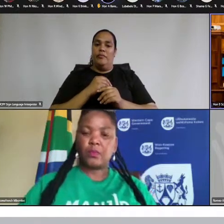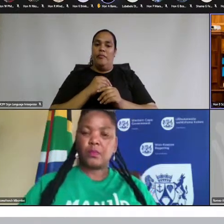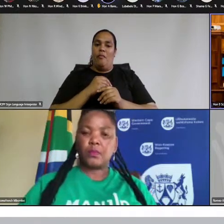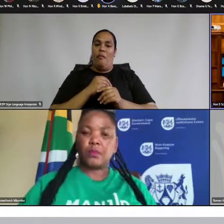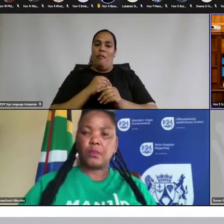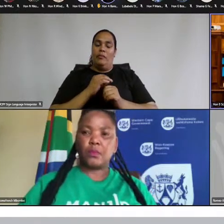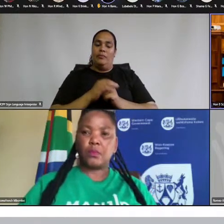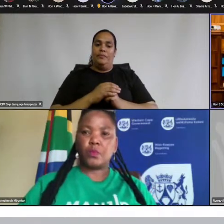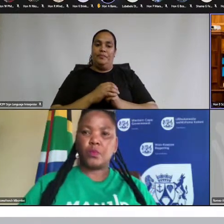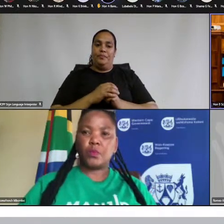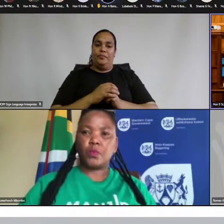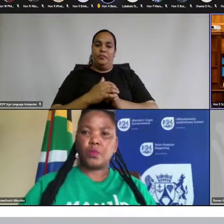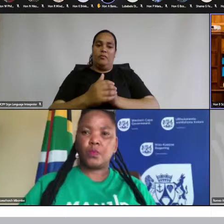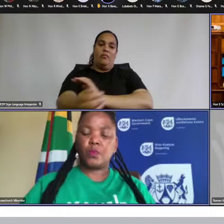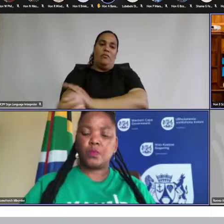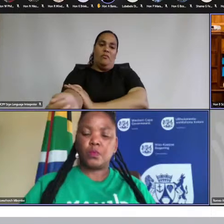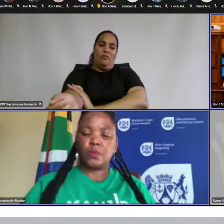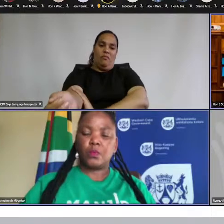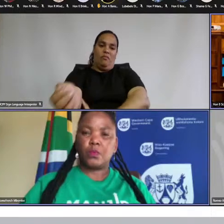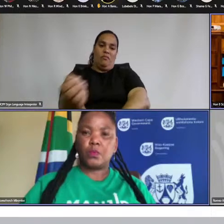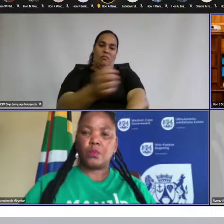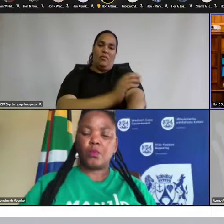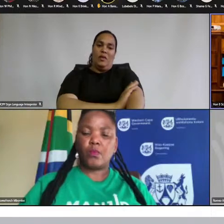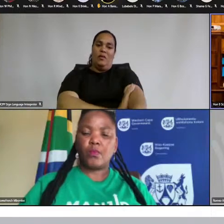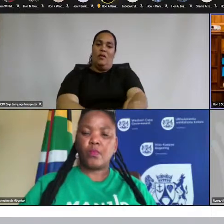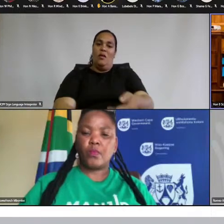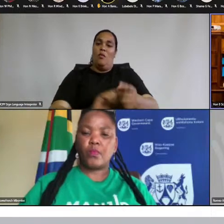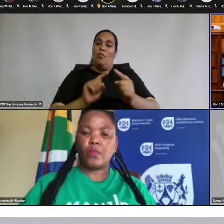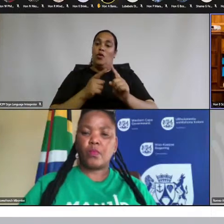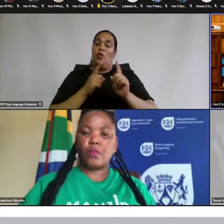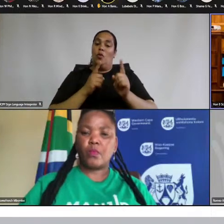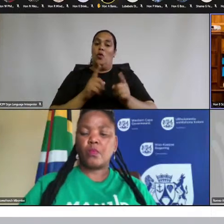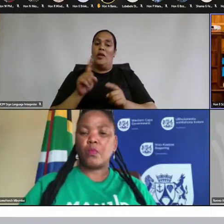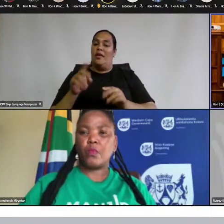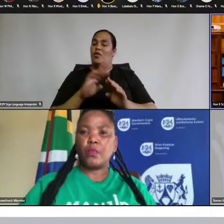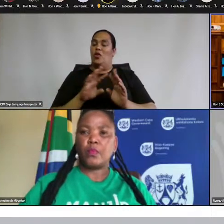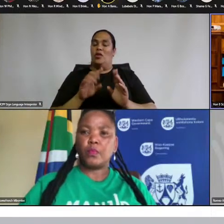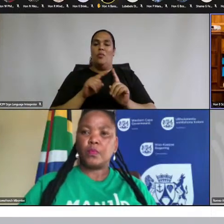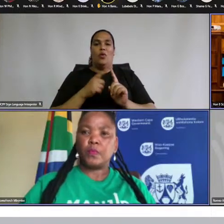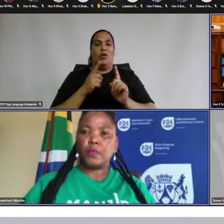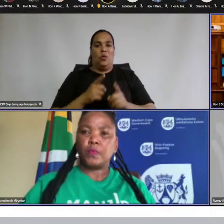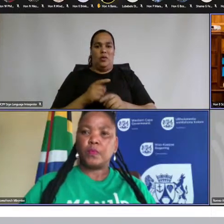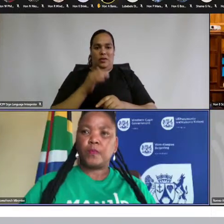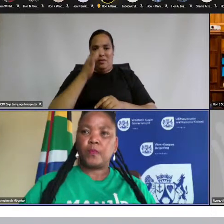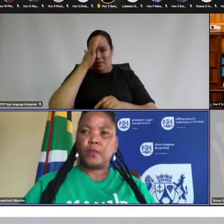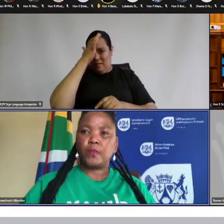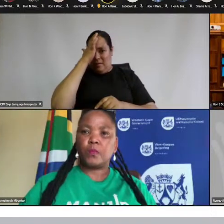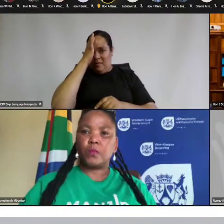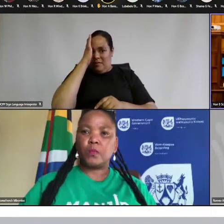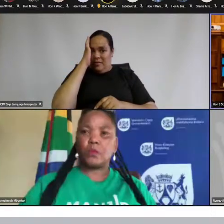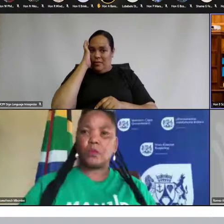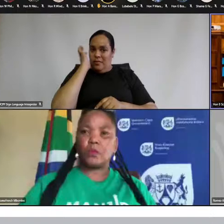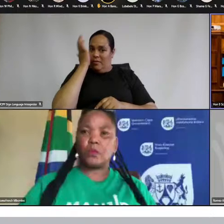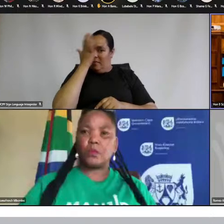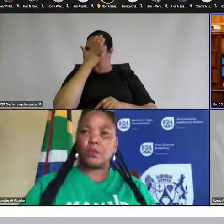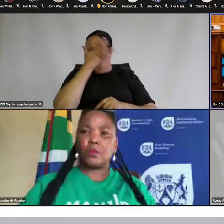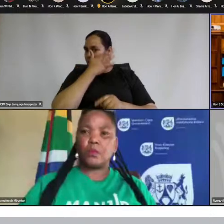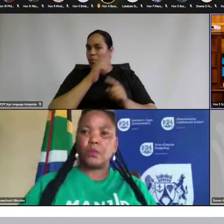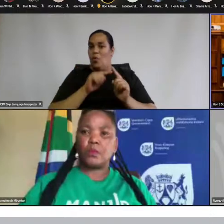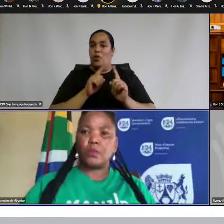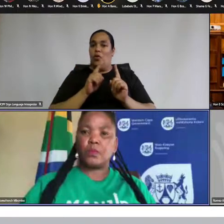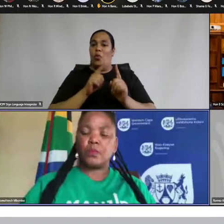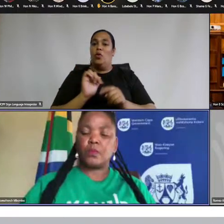Honourable Barnes, the Standing Committee agreed. Point of order. Honourable Barnes, that's not a point of order. What's your point of